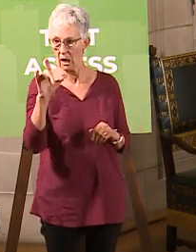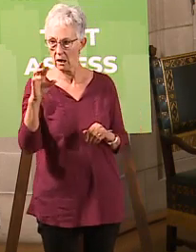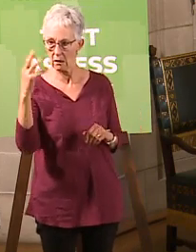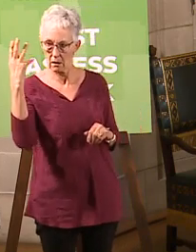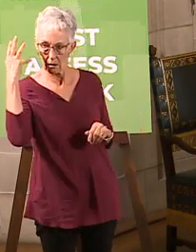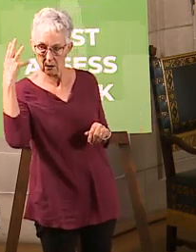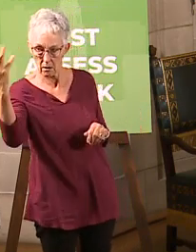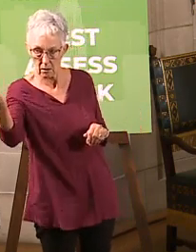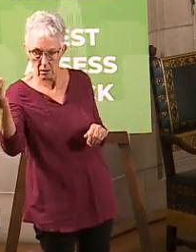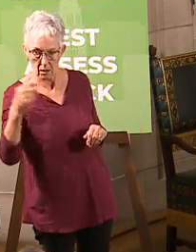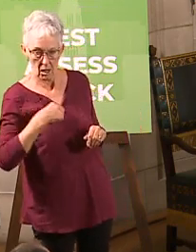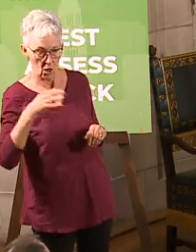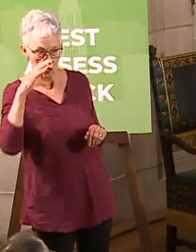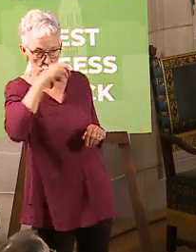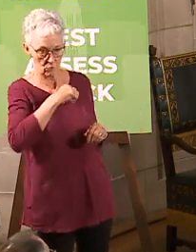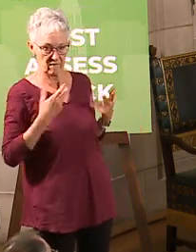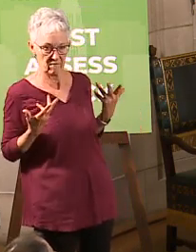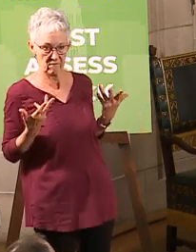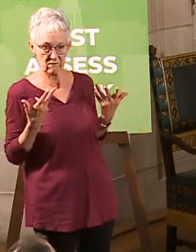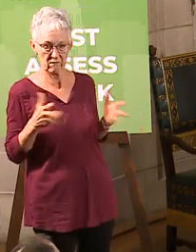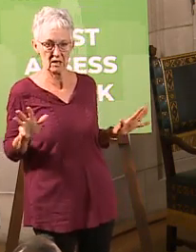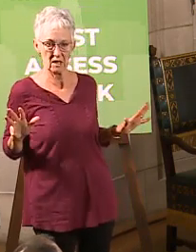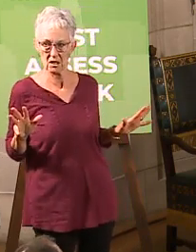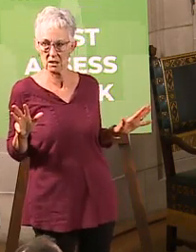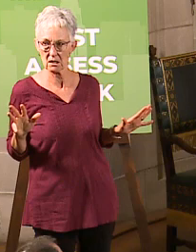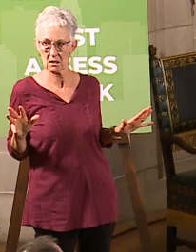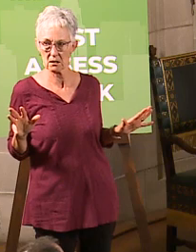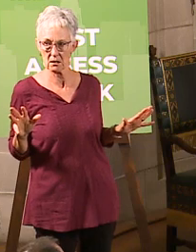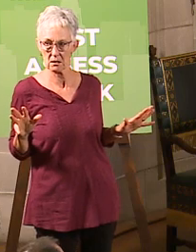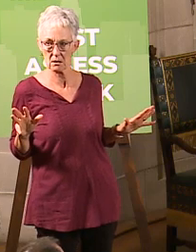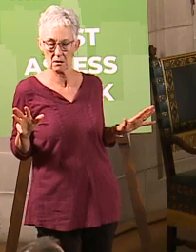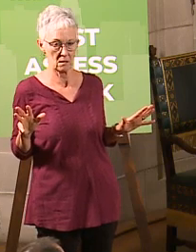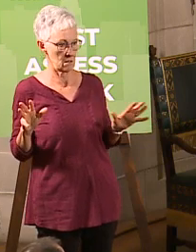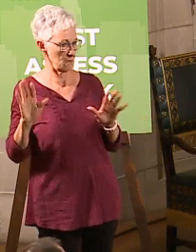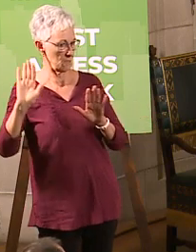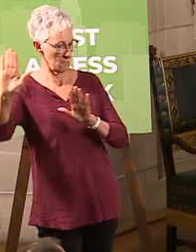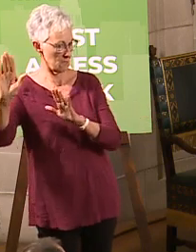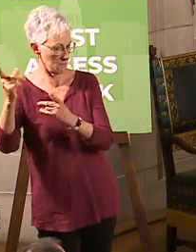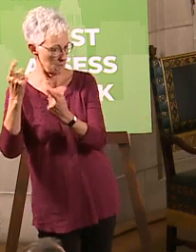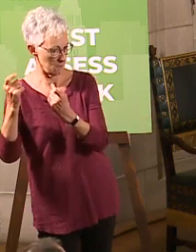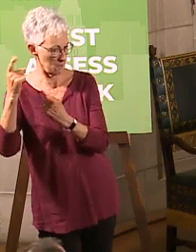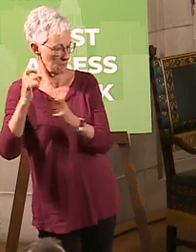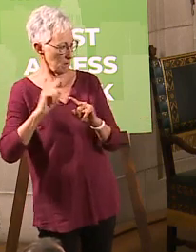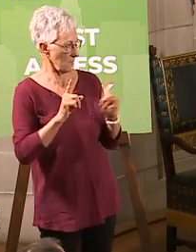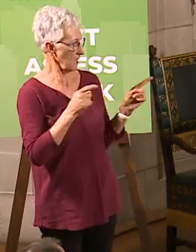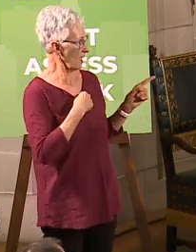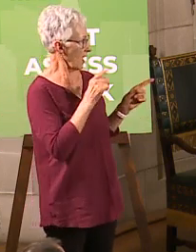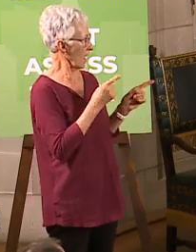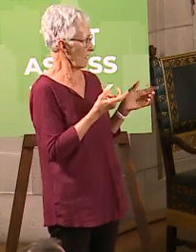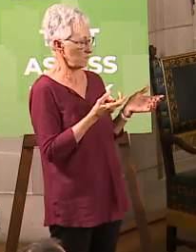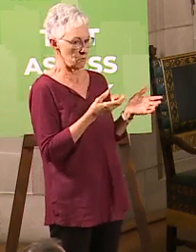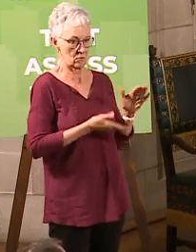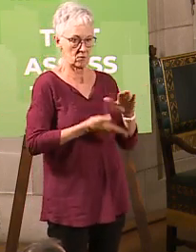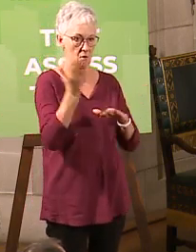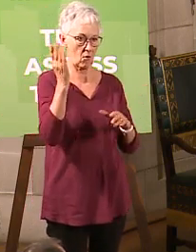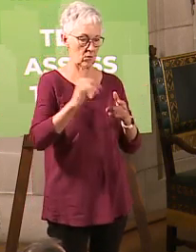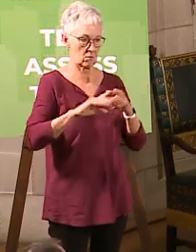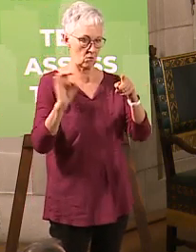was allowed under the DHM because of the nature of the events and what was going on. So we made that decision